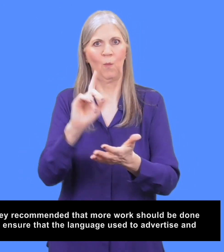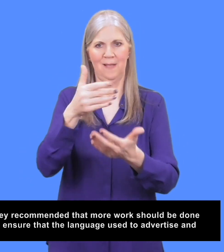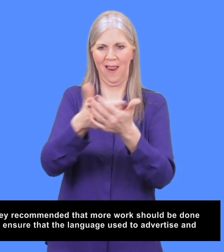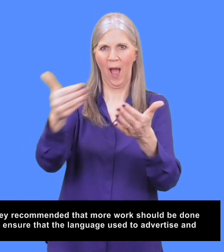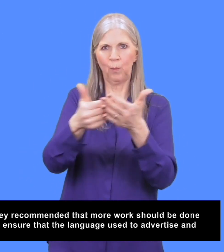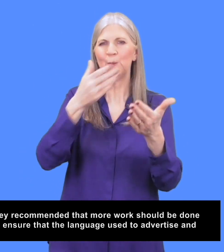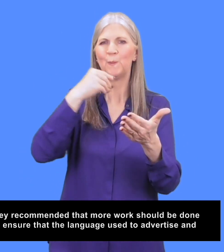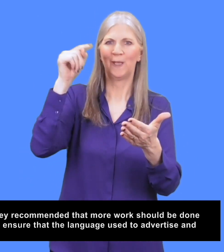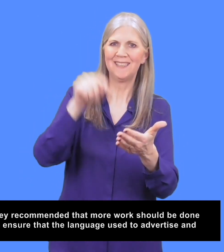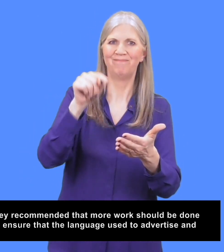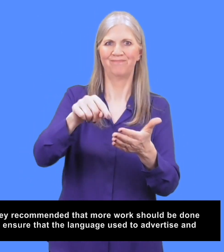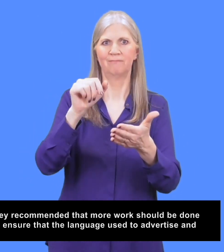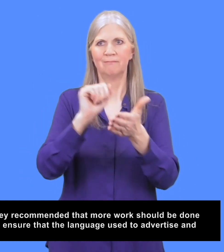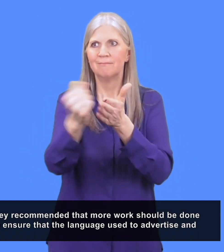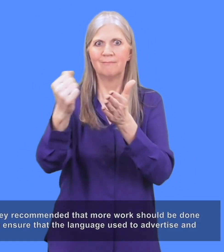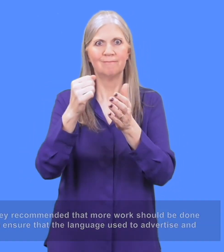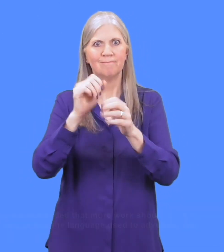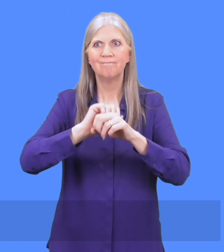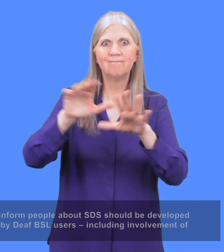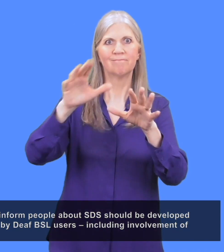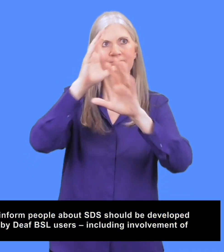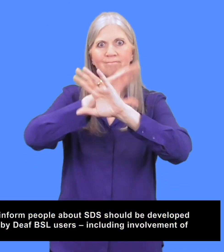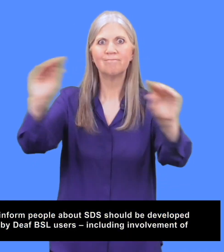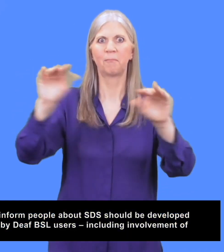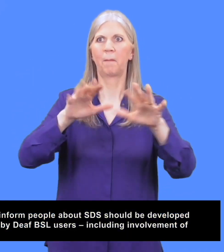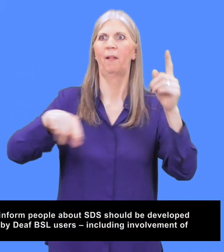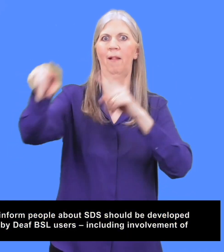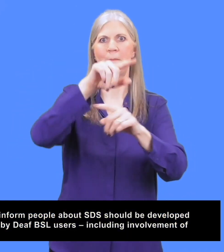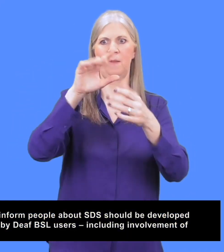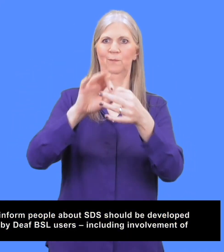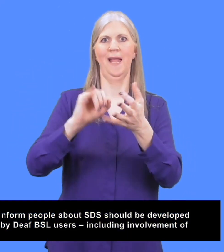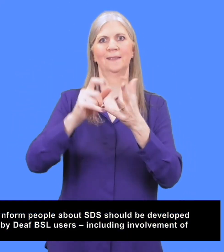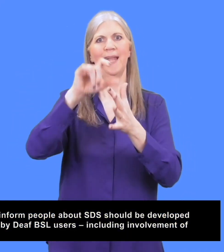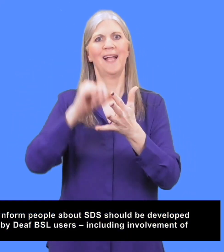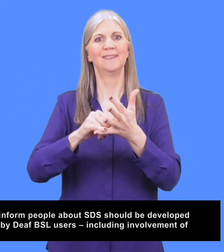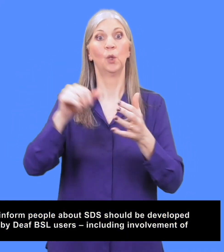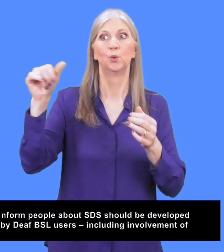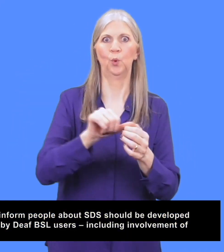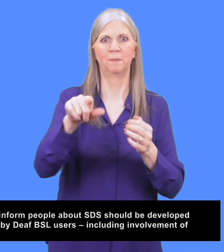advertise and inform people about SDS should be developed by deaf BSL users,